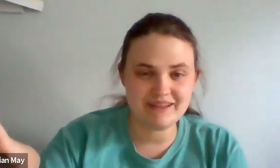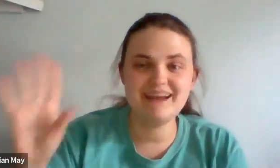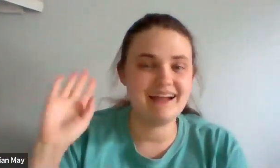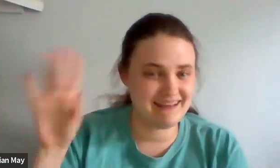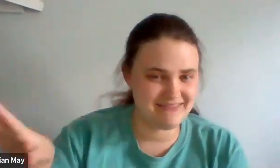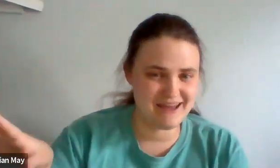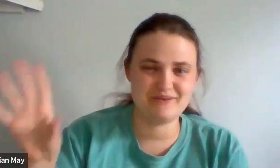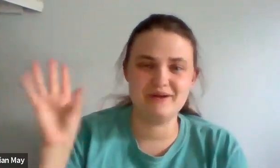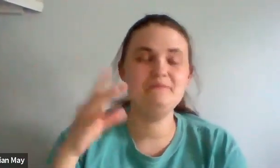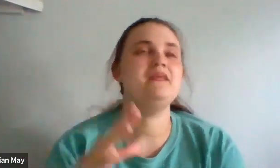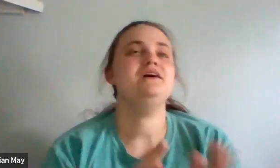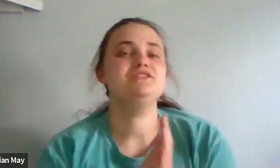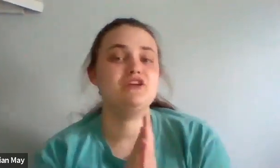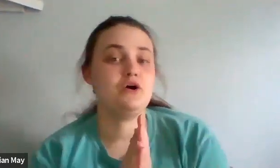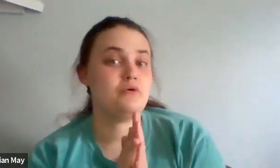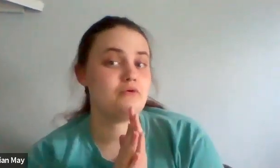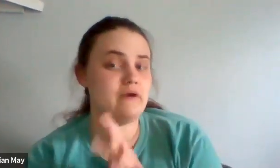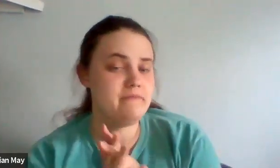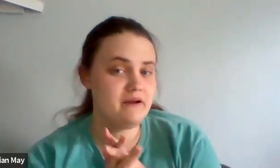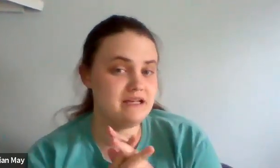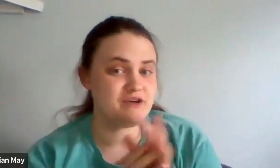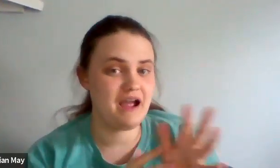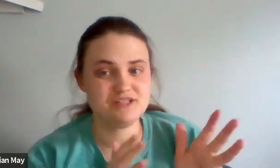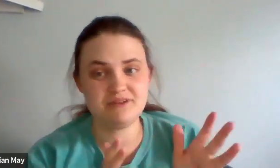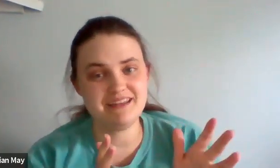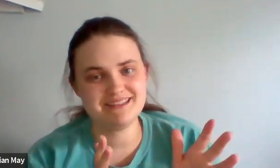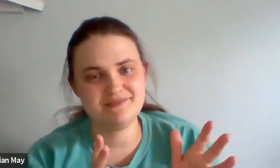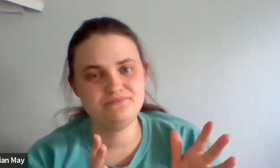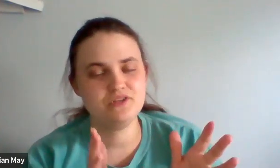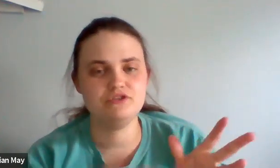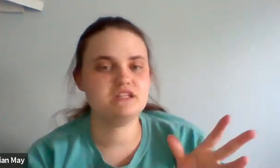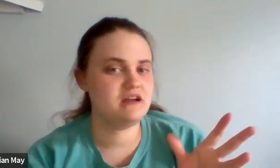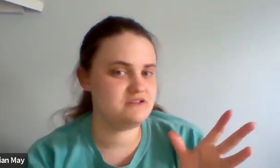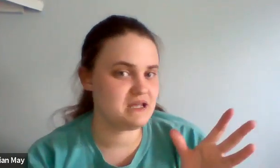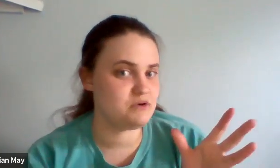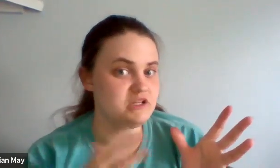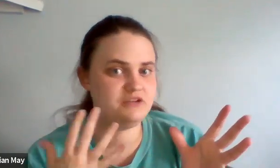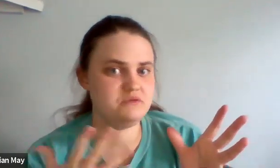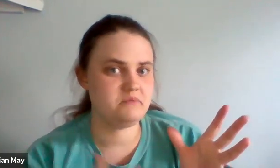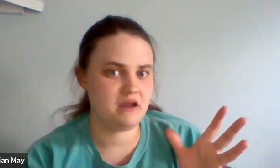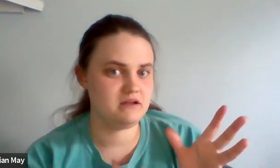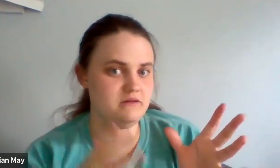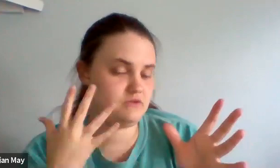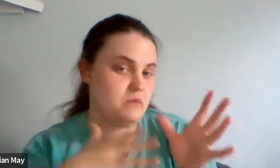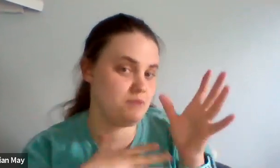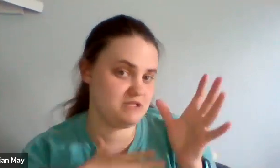family. I can add that as well. So grandparents are actually really easy. You just kind of do the same motion like you do with mom or